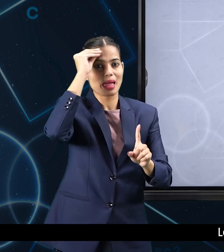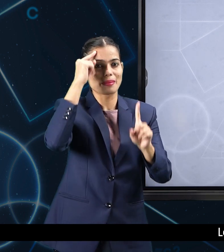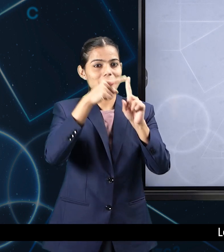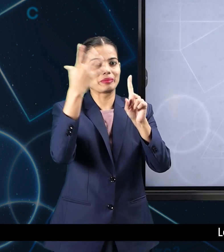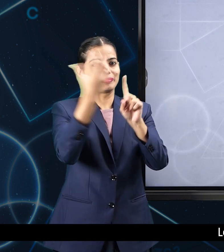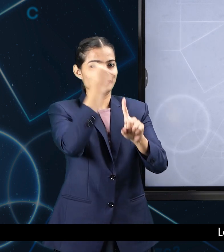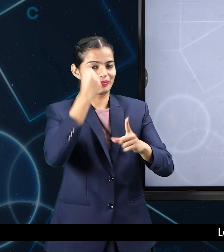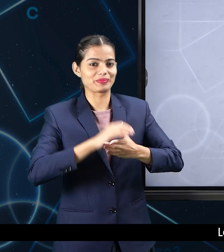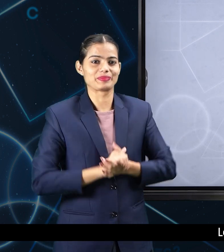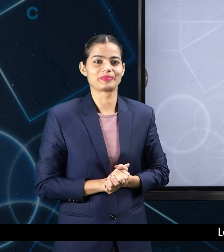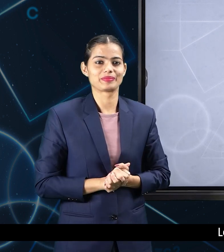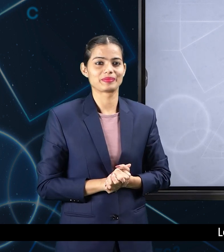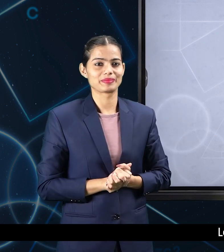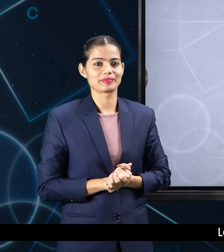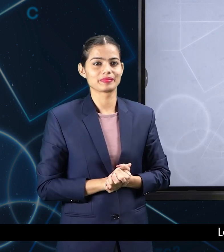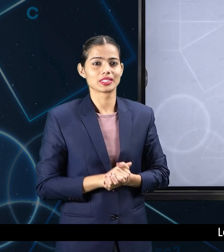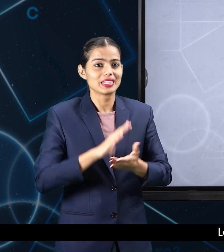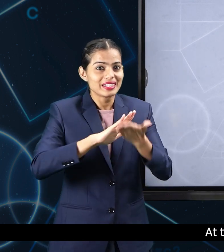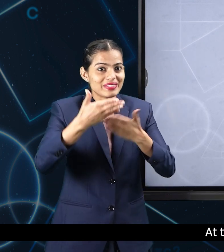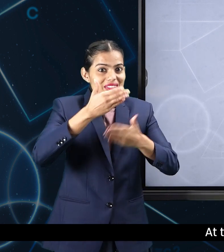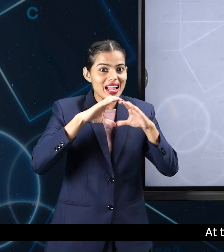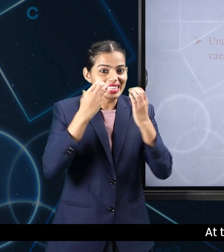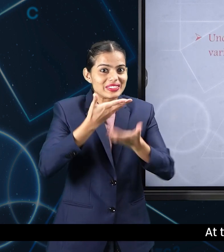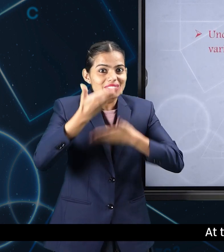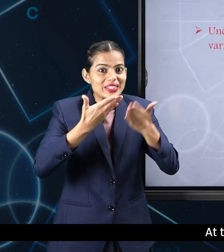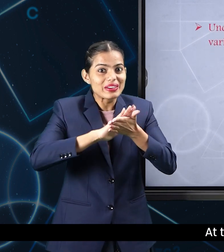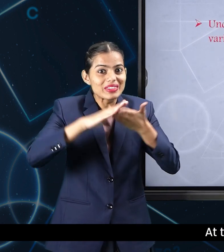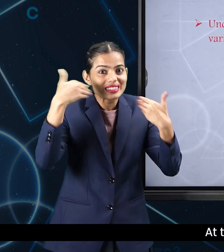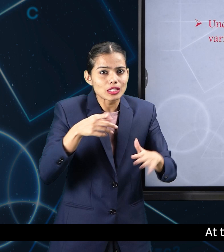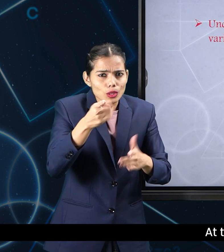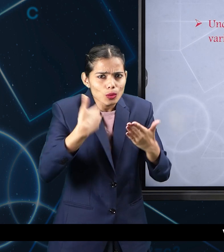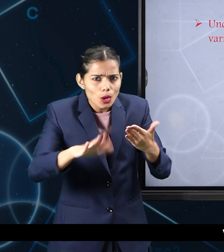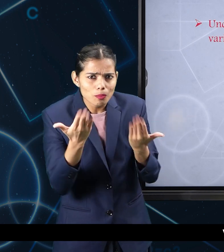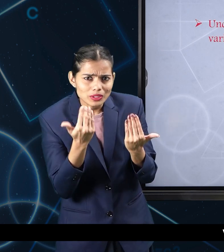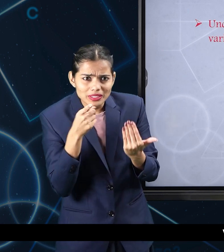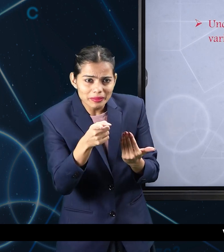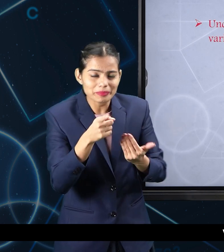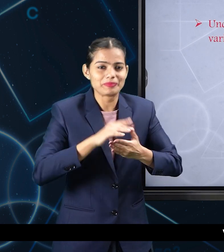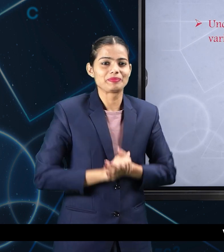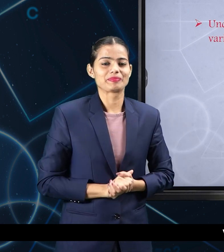Learning outcomes At the end of this lesson, you will be able to